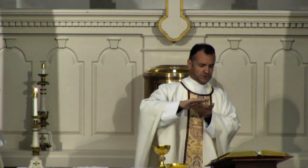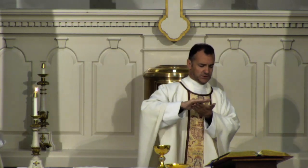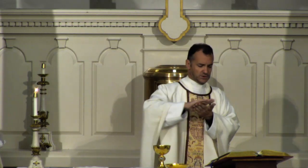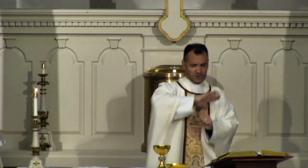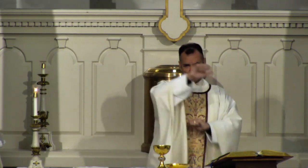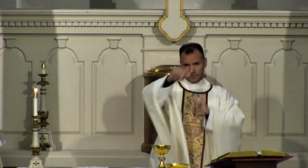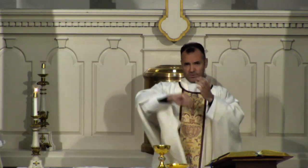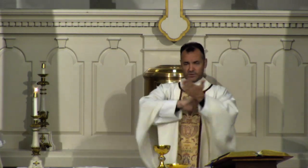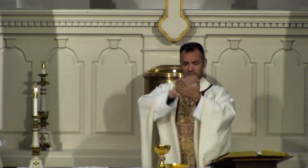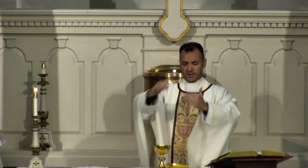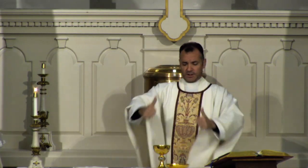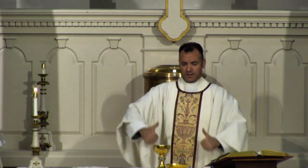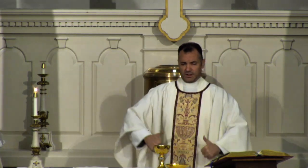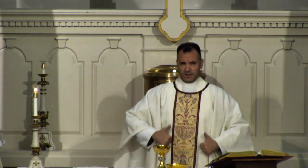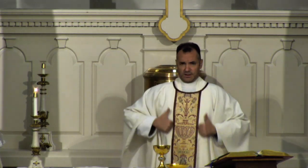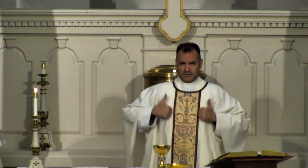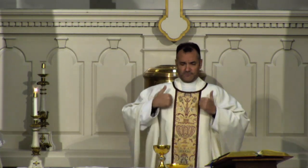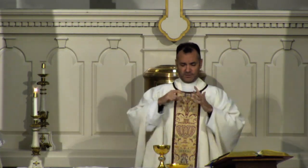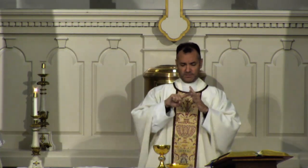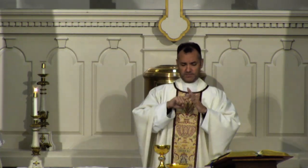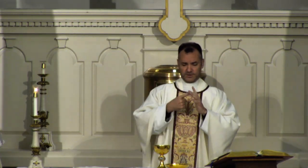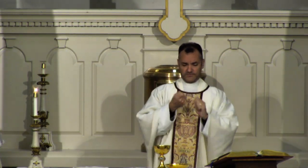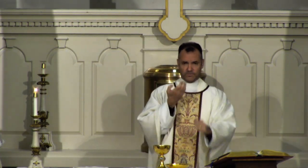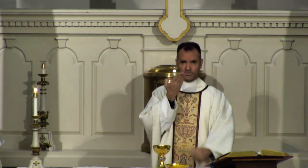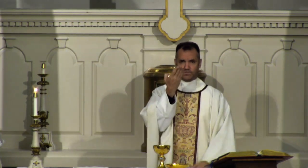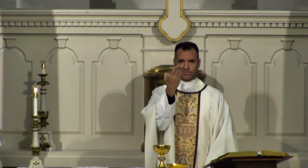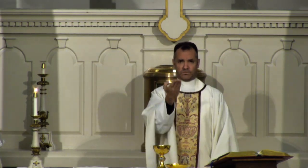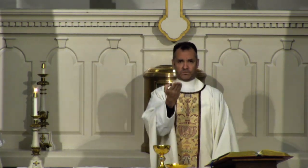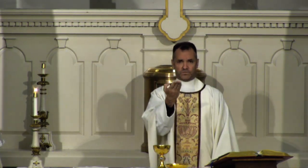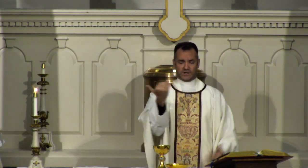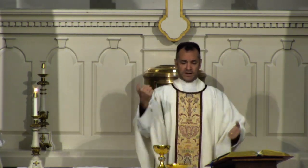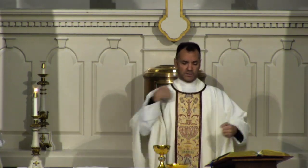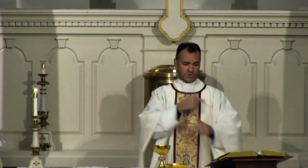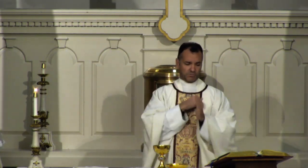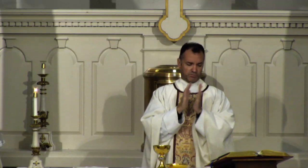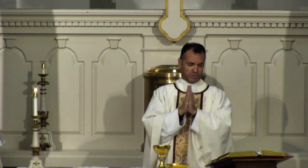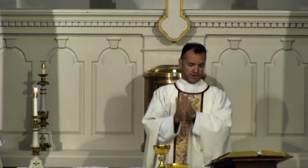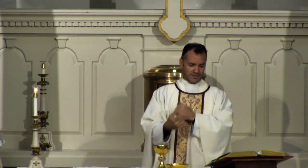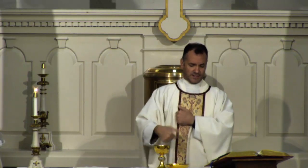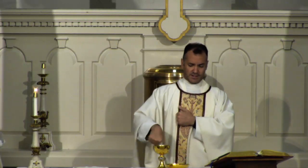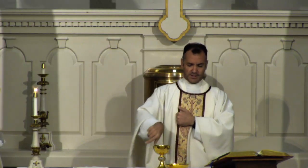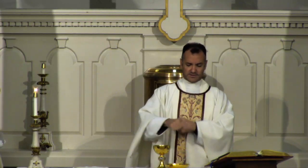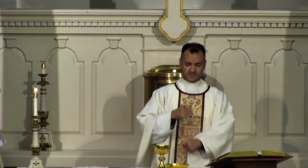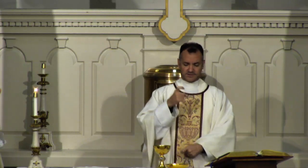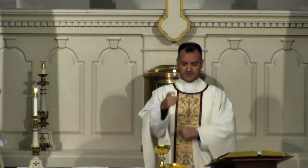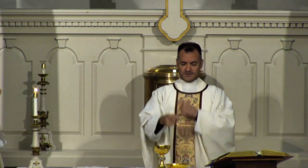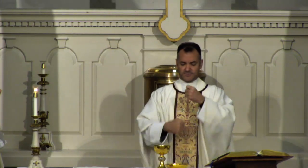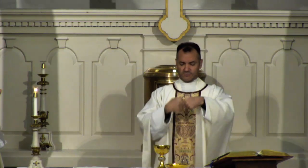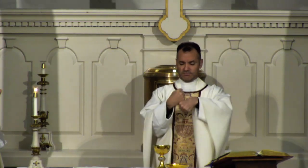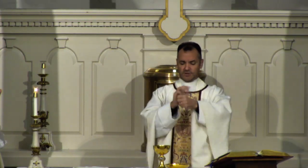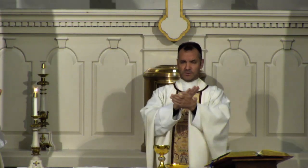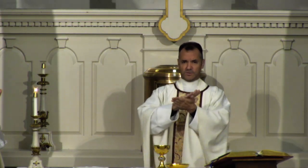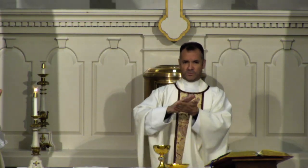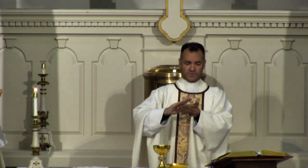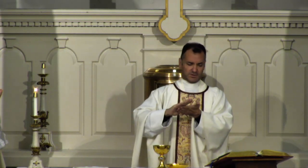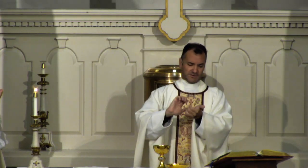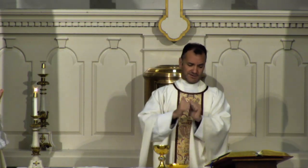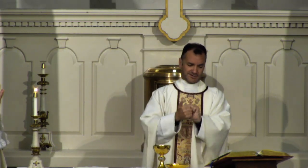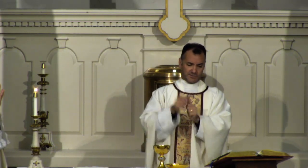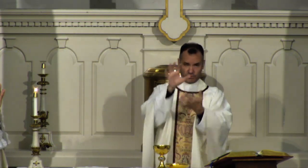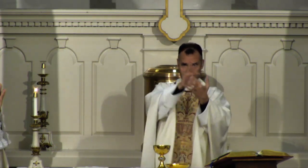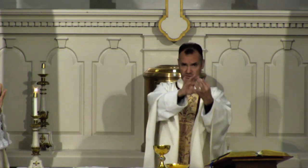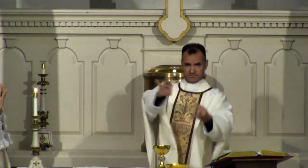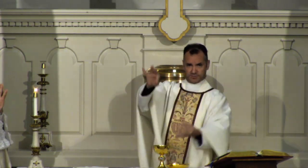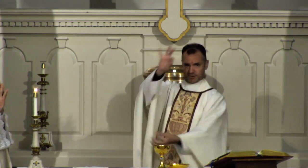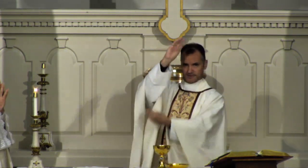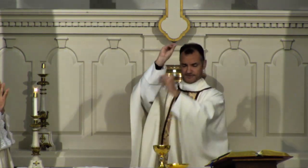You are indeed holy, O Lord, the fount of all holiness. Make holy, therefore, these gifts, we